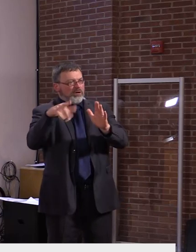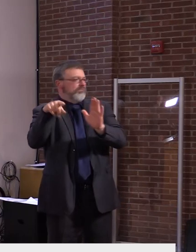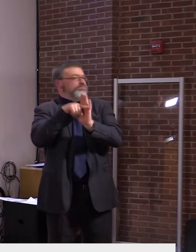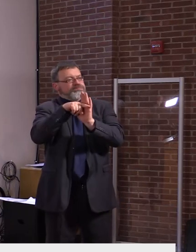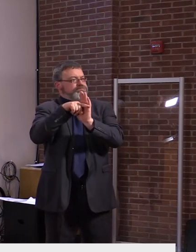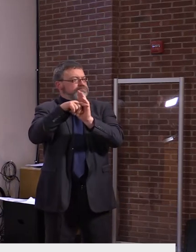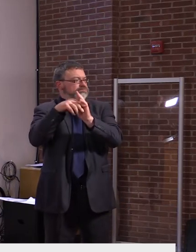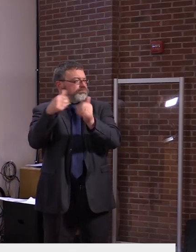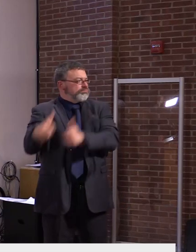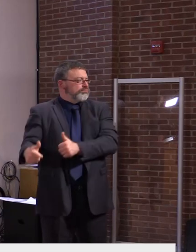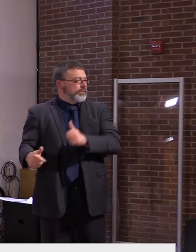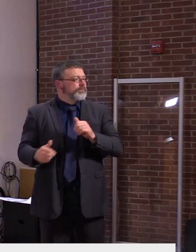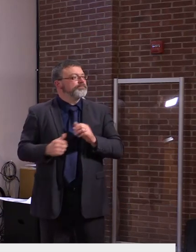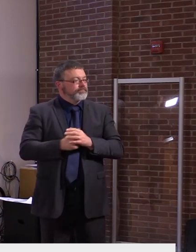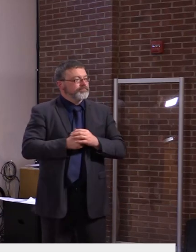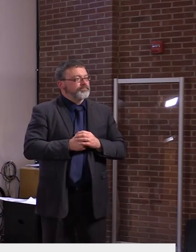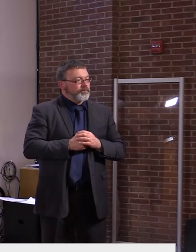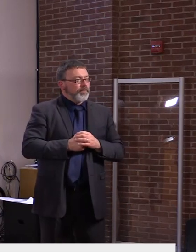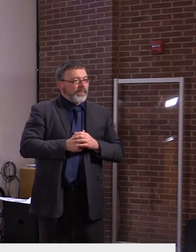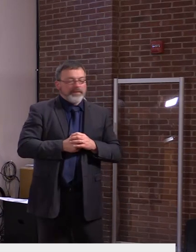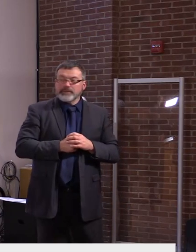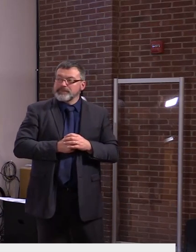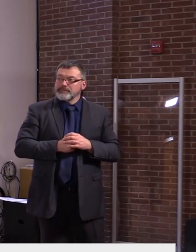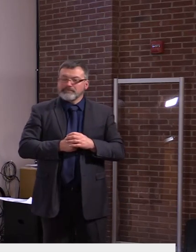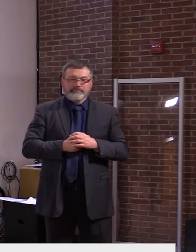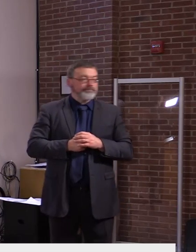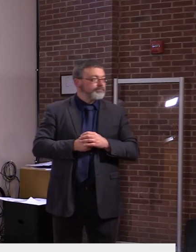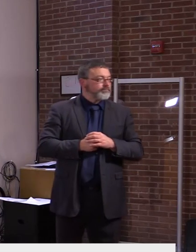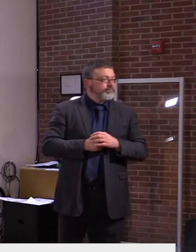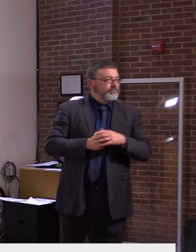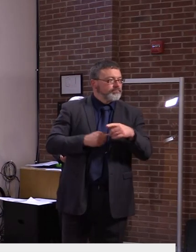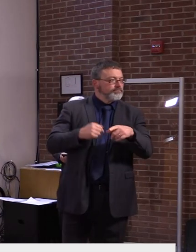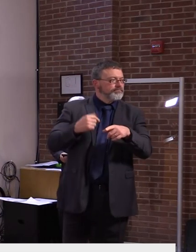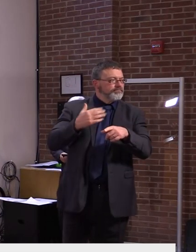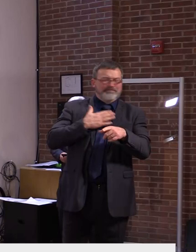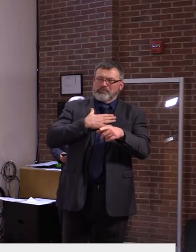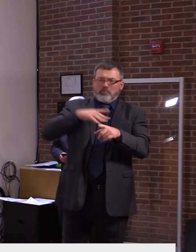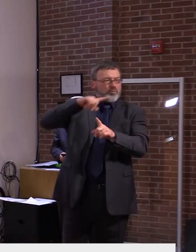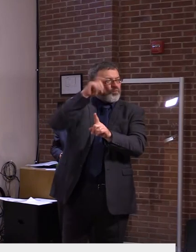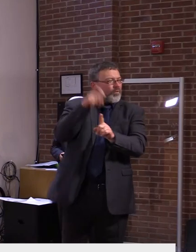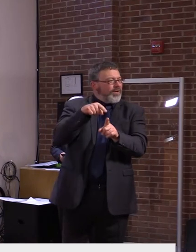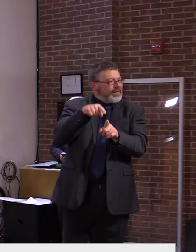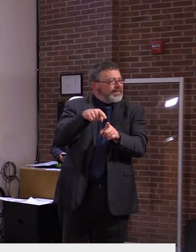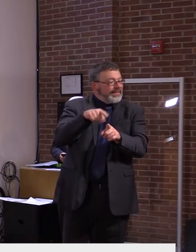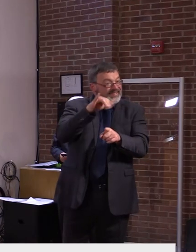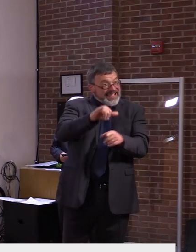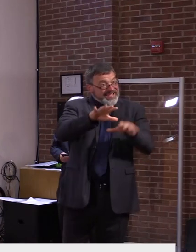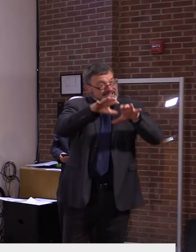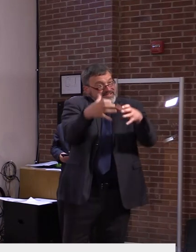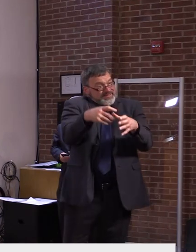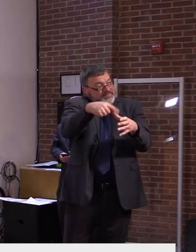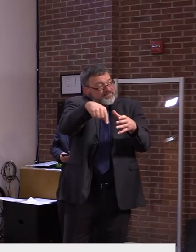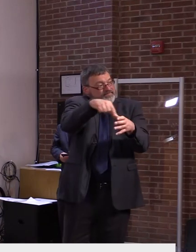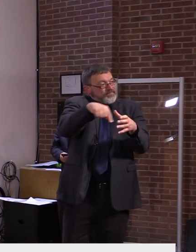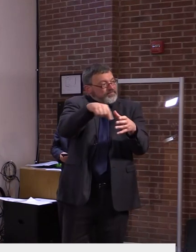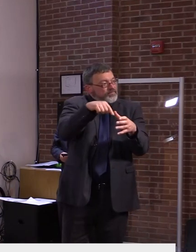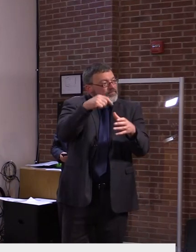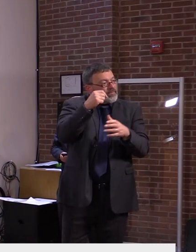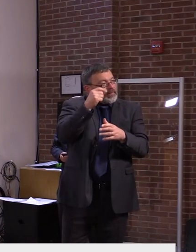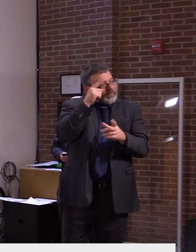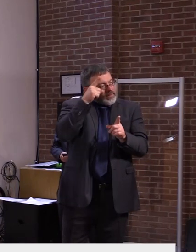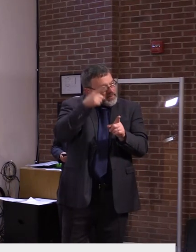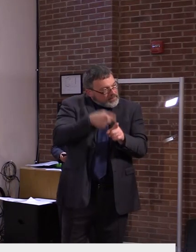I think my question was in part about the people who were able, who had the five very specific